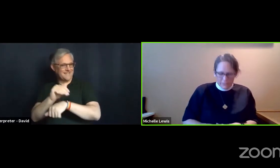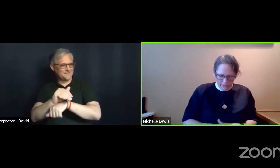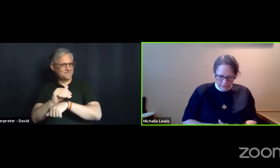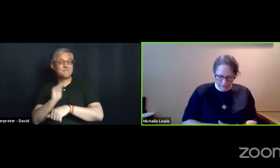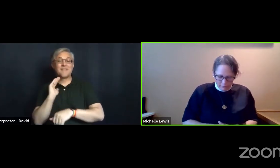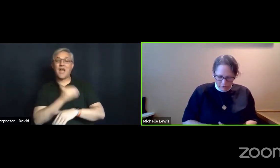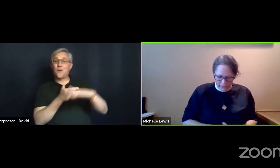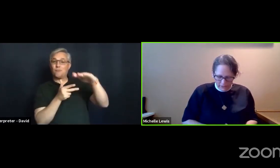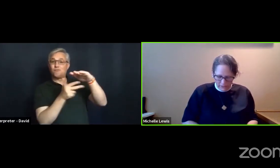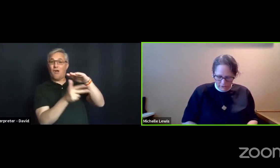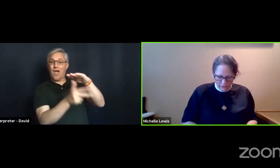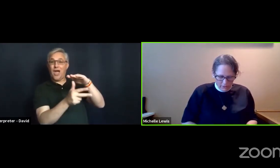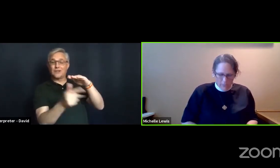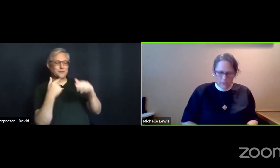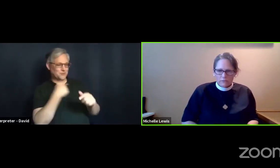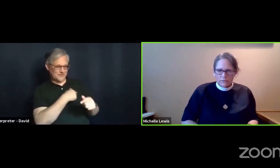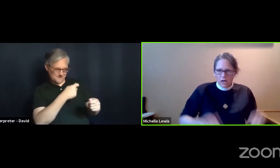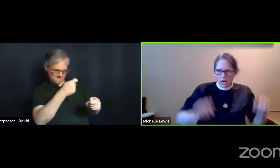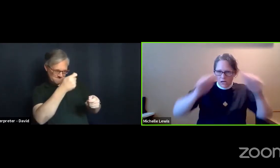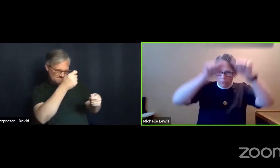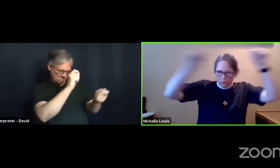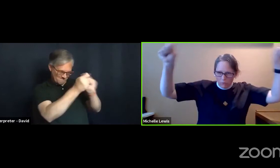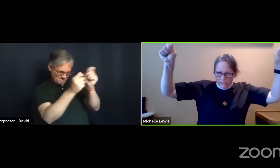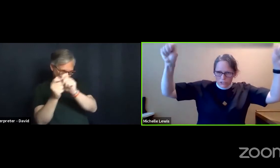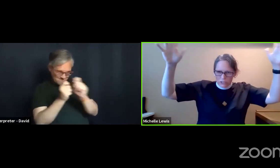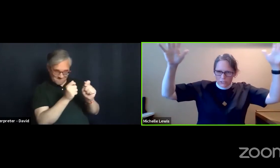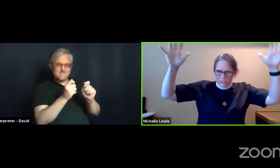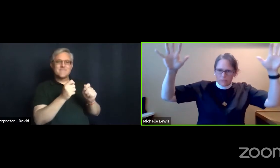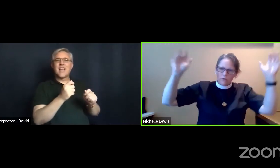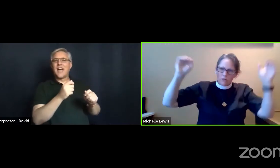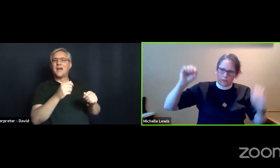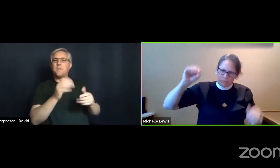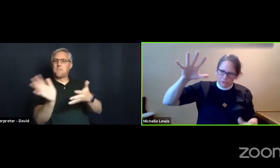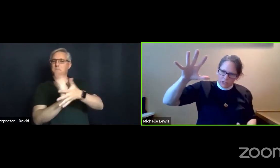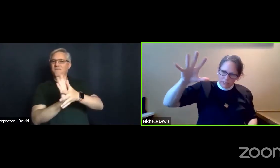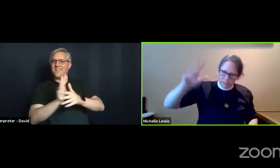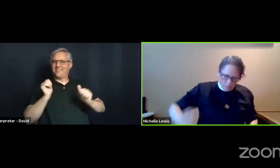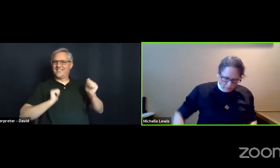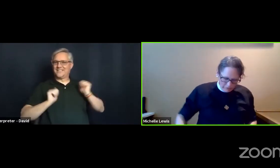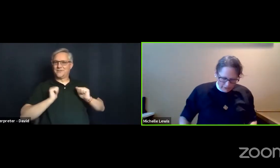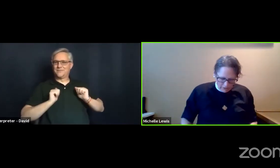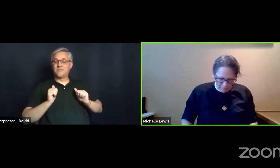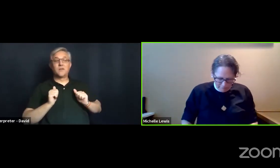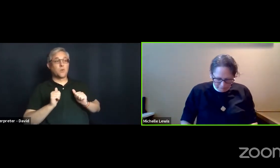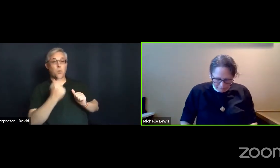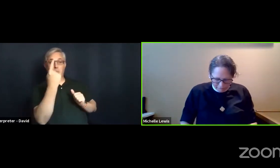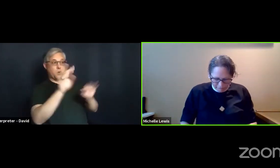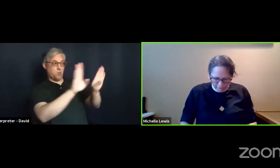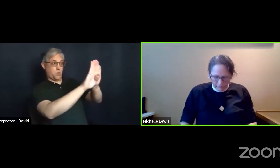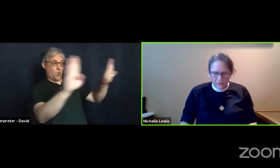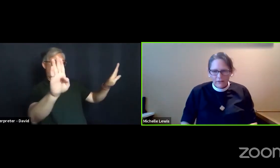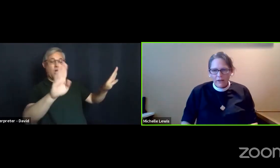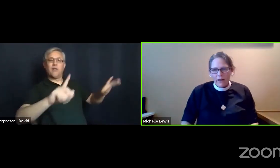garage into sort of a movie theater. We hung up a white sheet on the wall and projected the movie up.